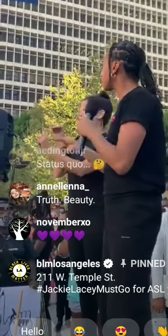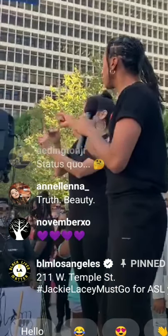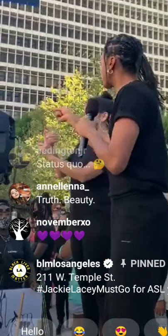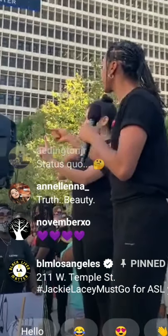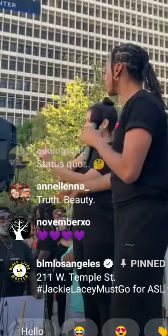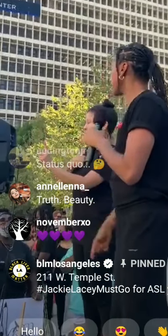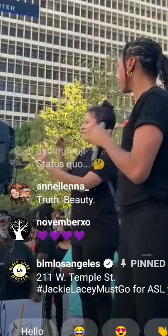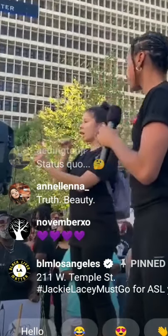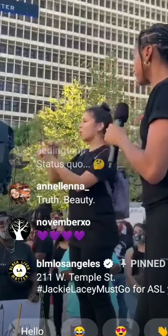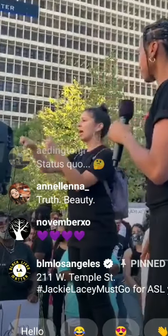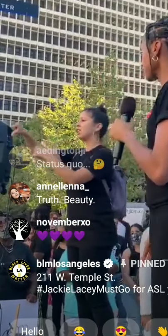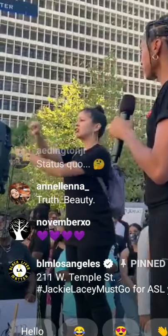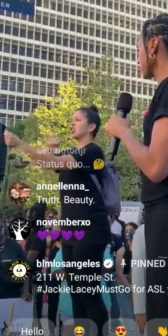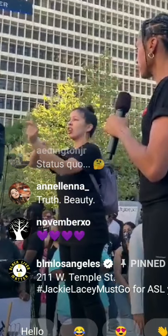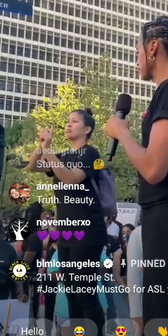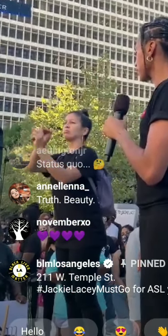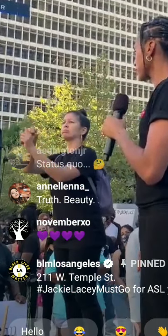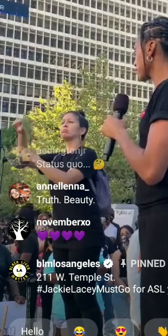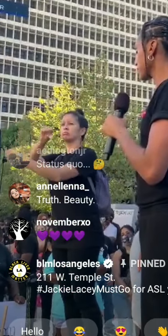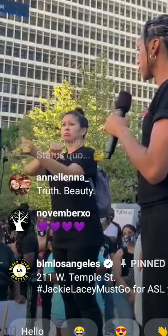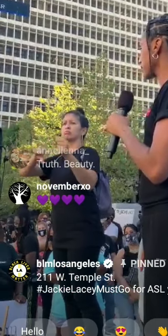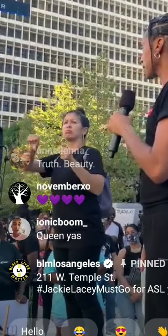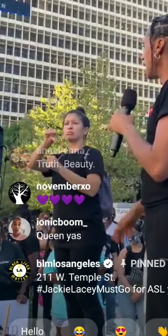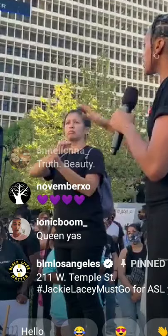understand something deeper still from it.